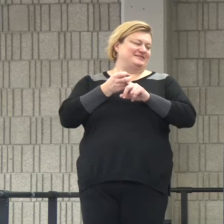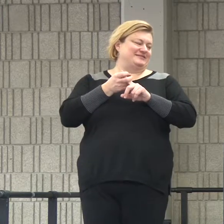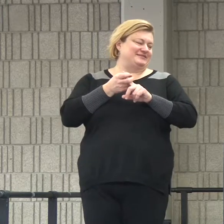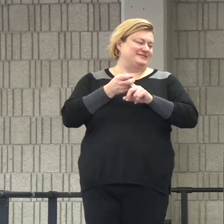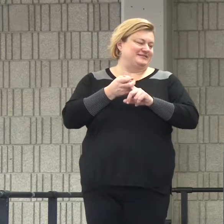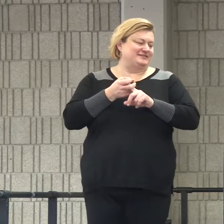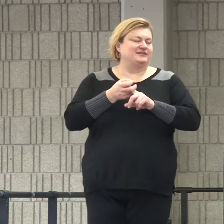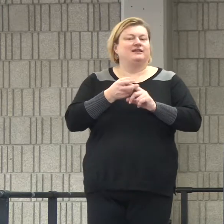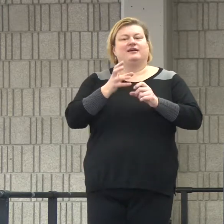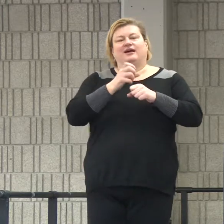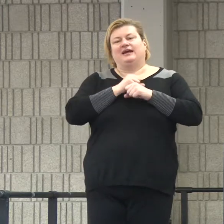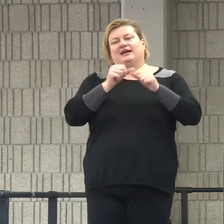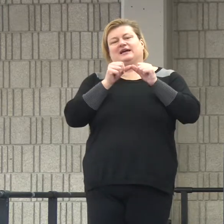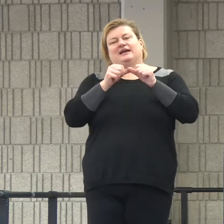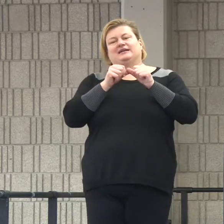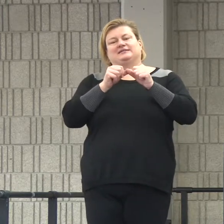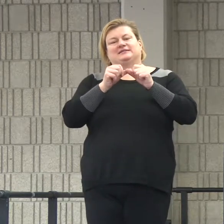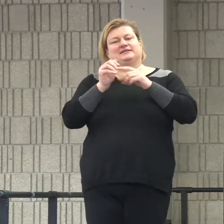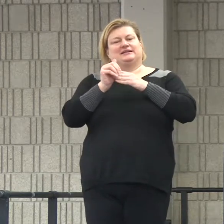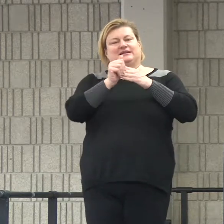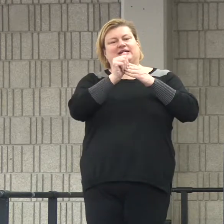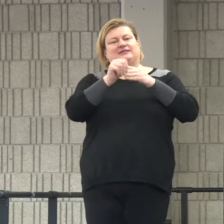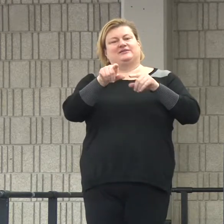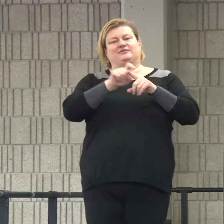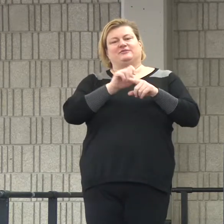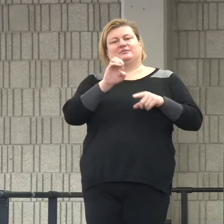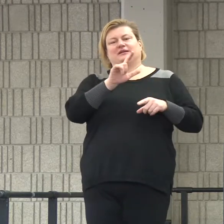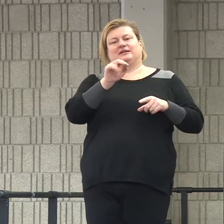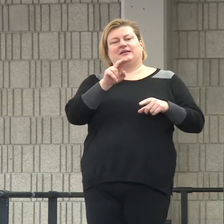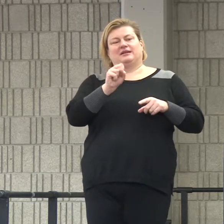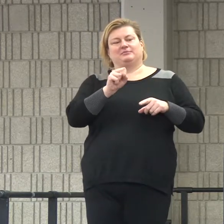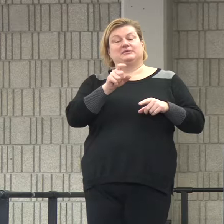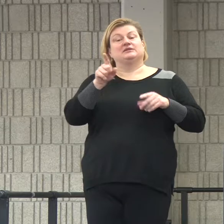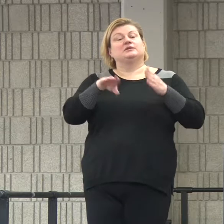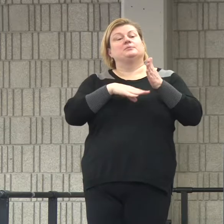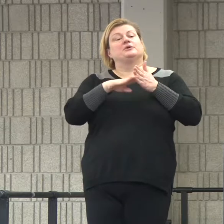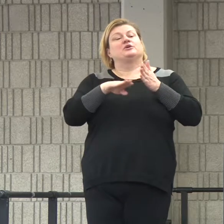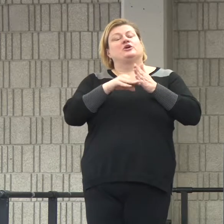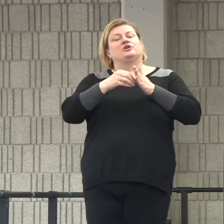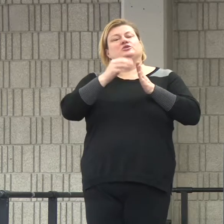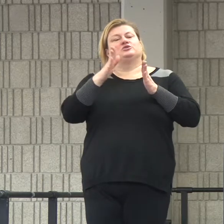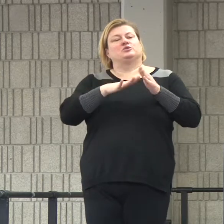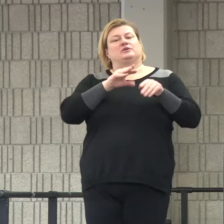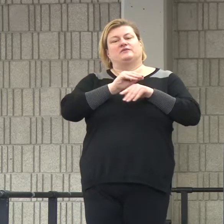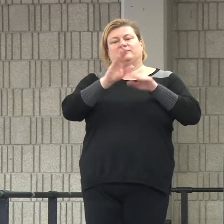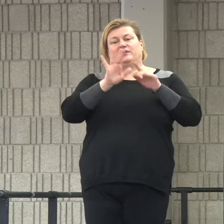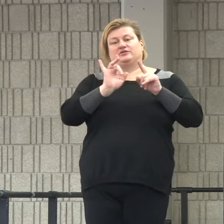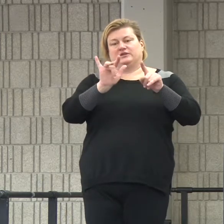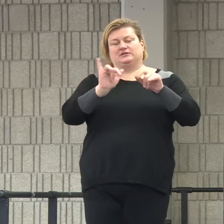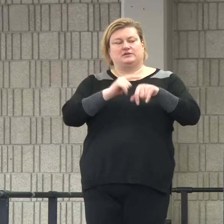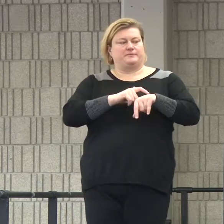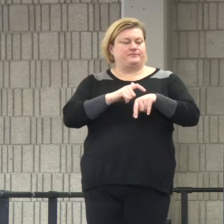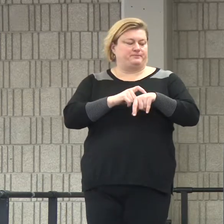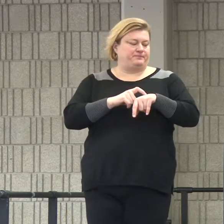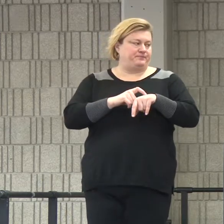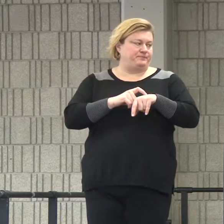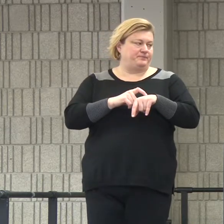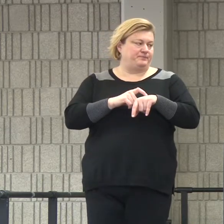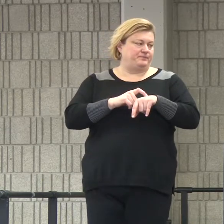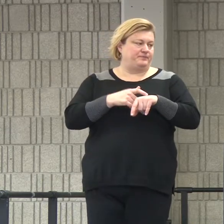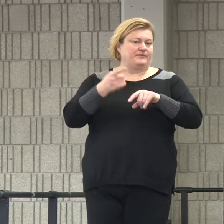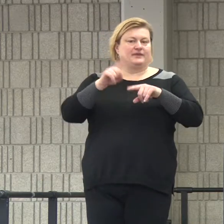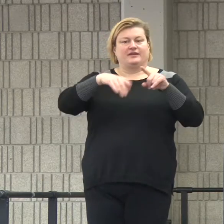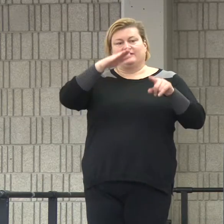I received constant guidance from Milton Clements, the minority student advisor at the time. And who could forget